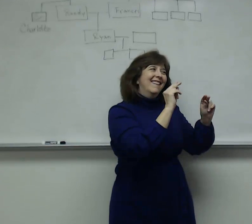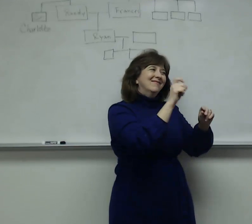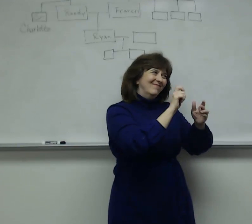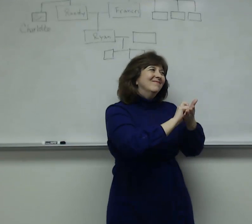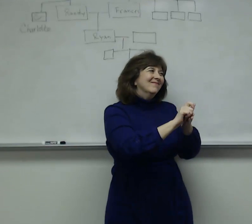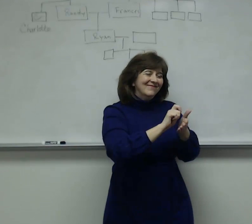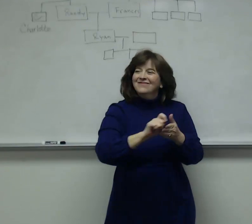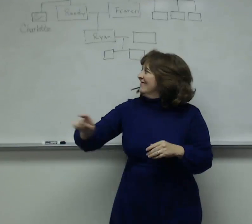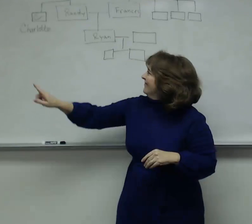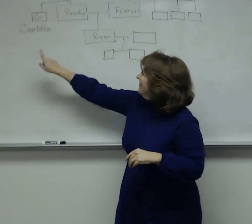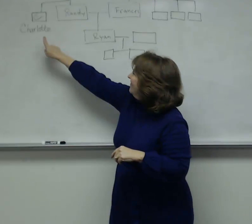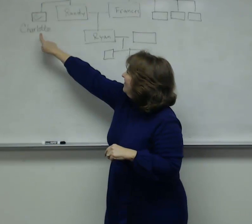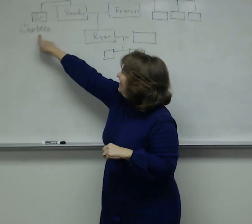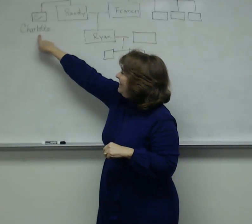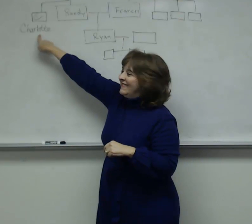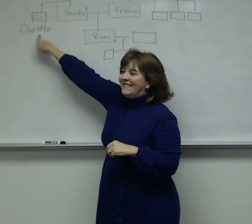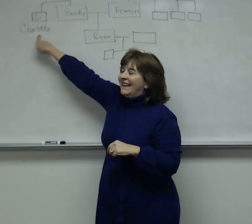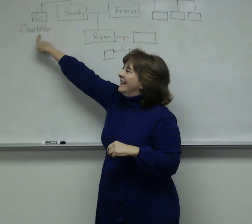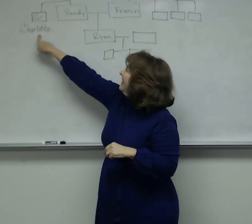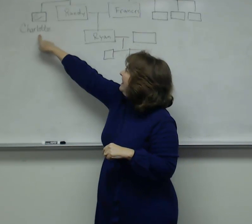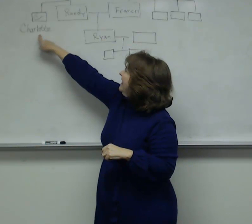So these are females in schools.